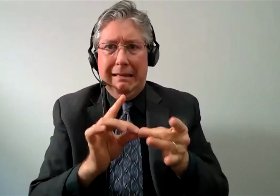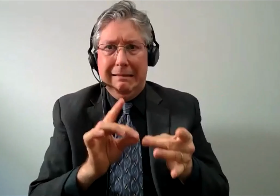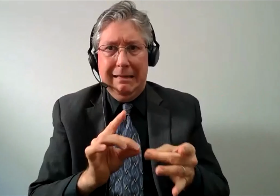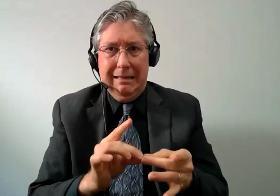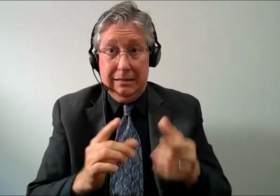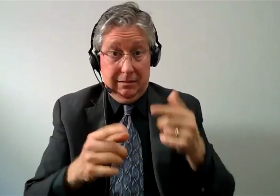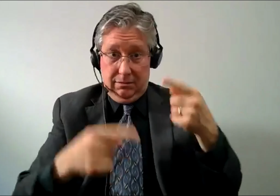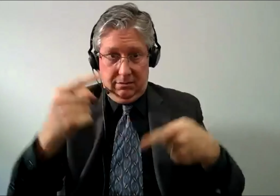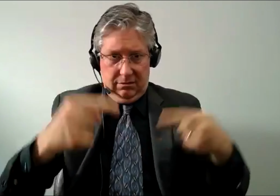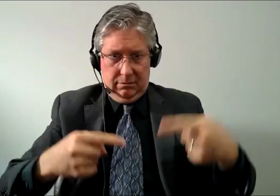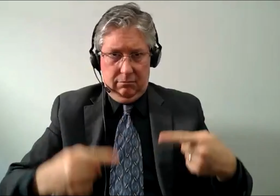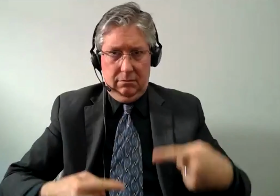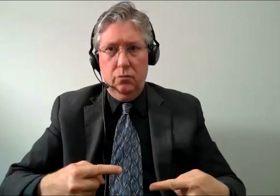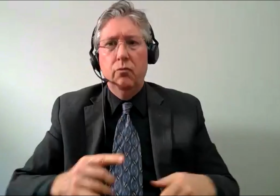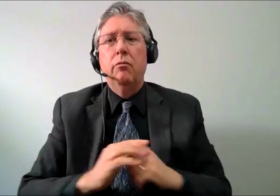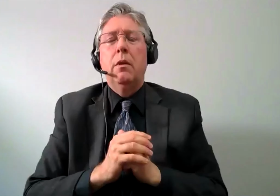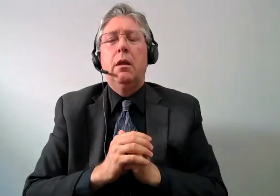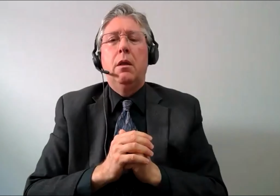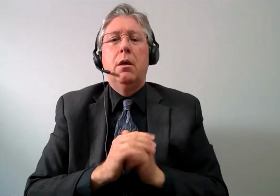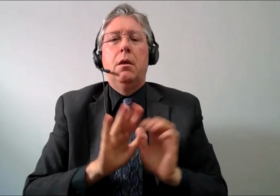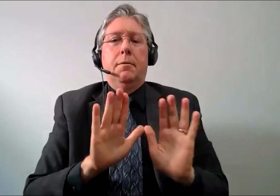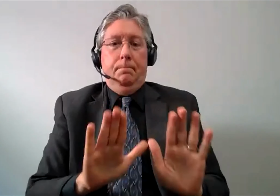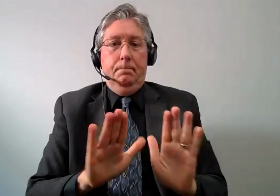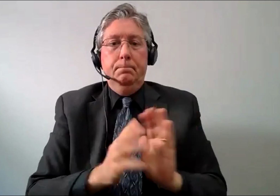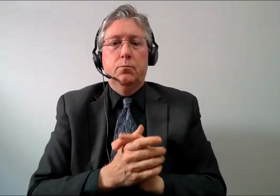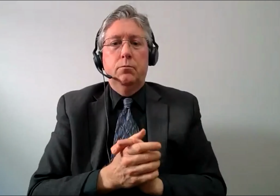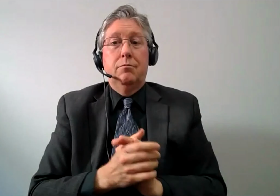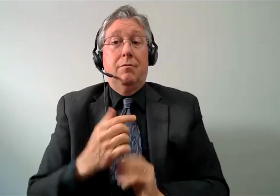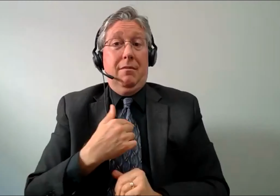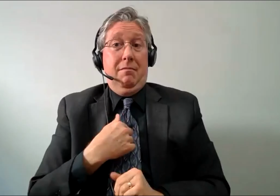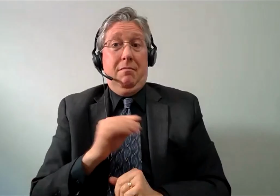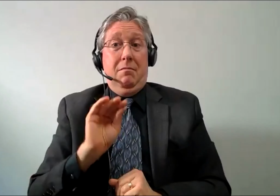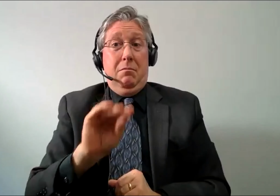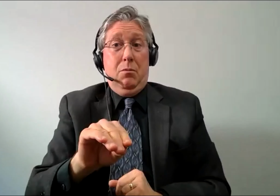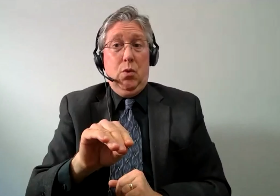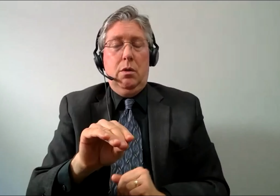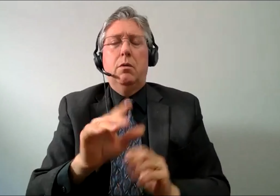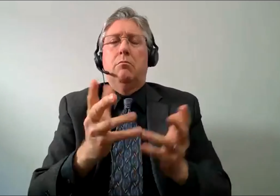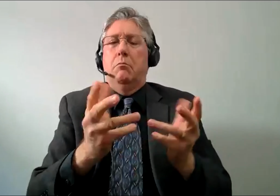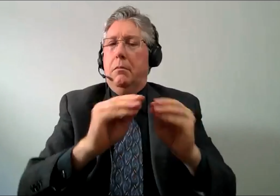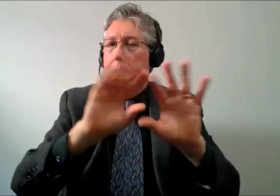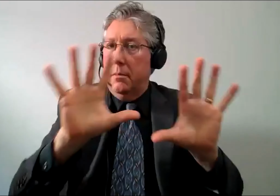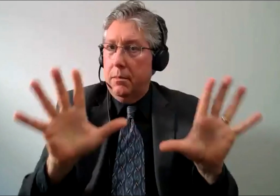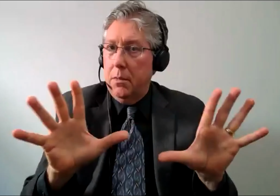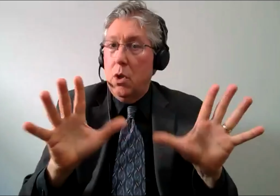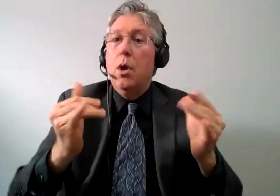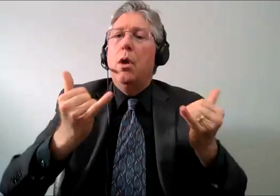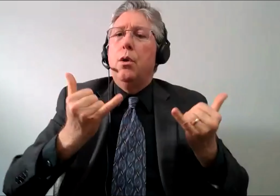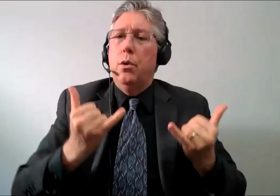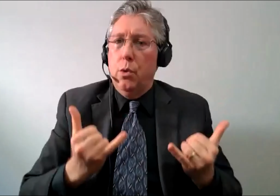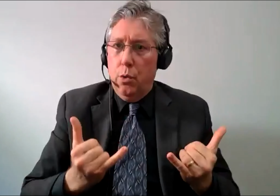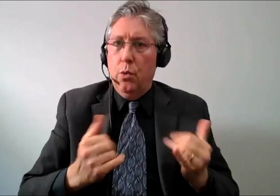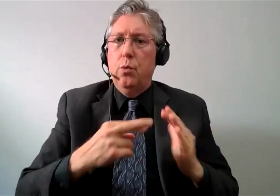links. So this, what I posted in the chat, just for clarity, is our current rules that